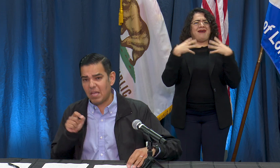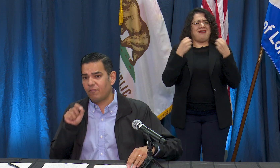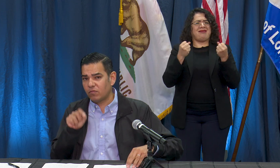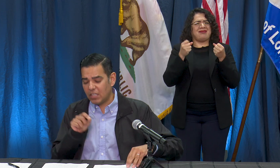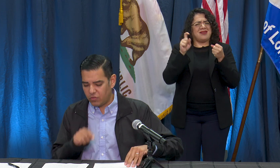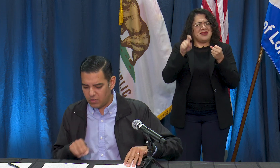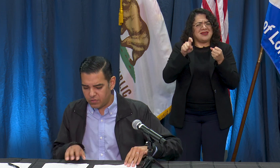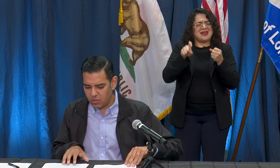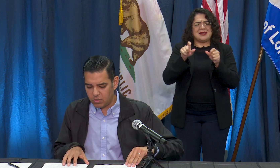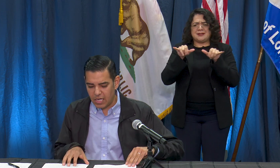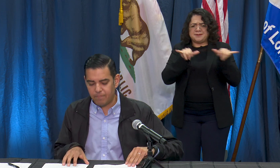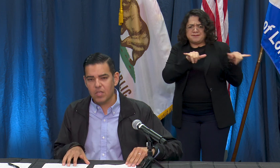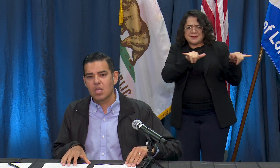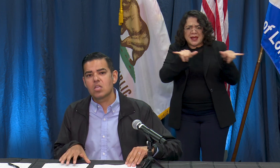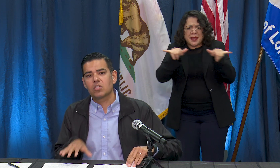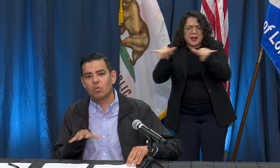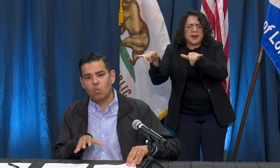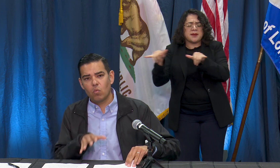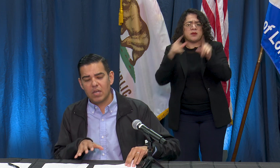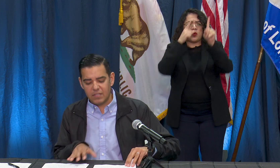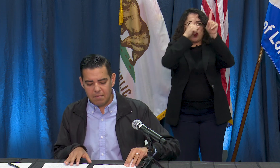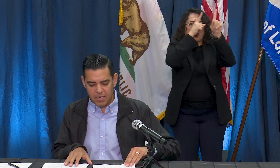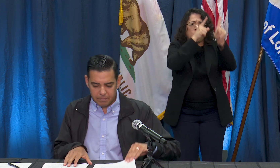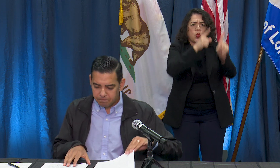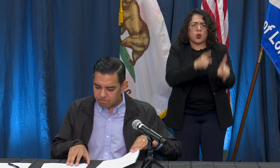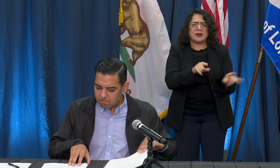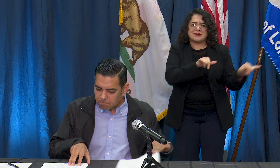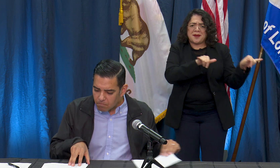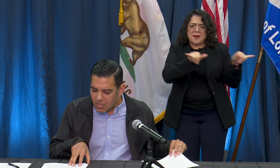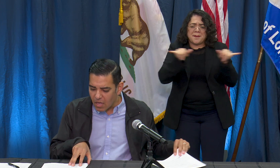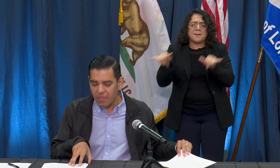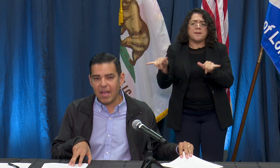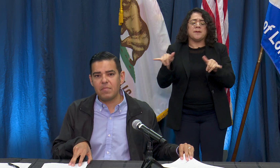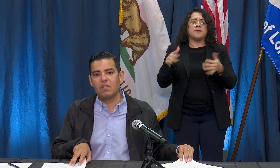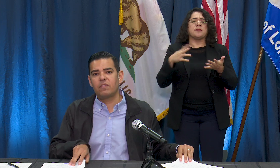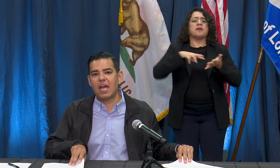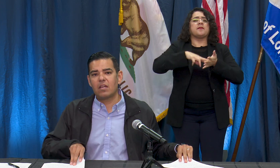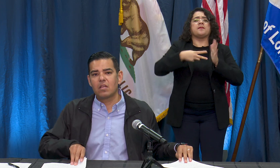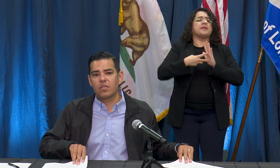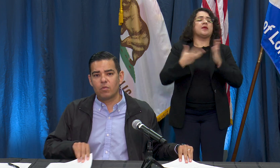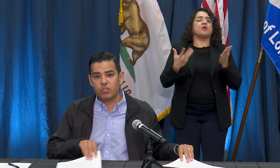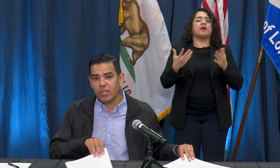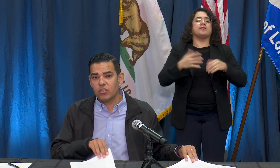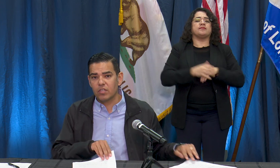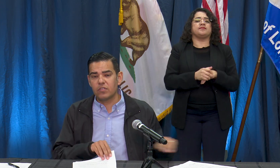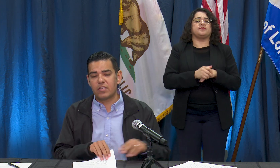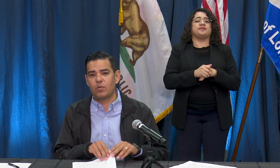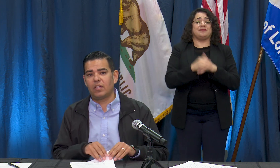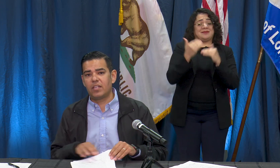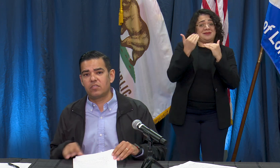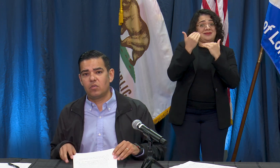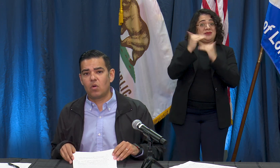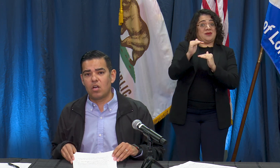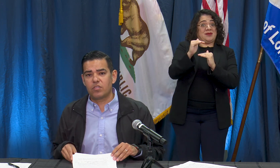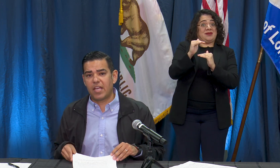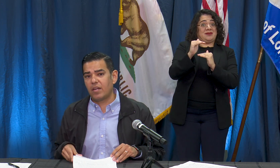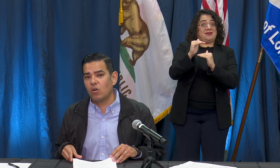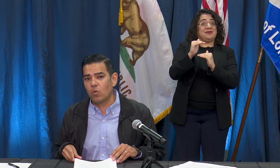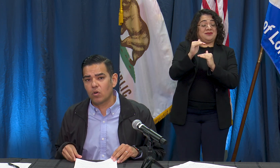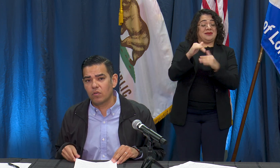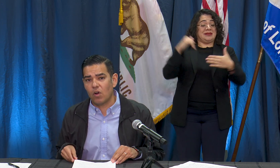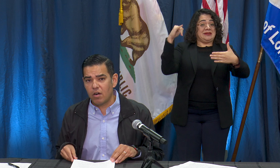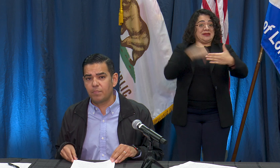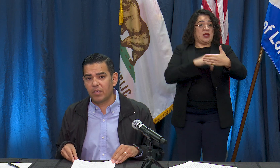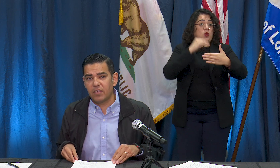And so May 15th is the new date. So what does that mean? That means that the restrictions as it relates to our